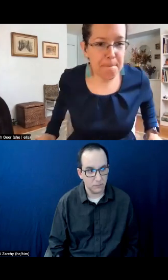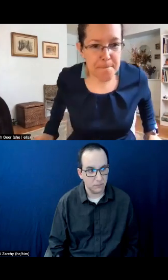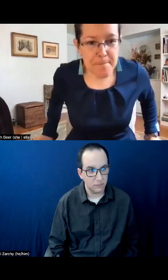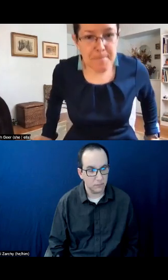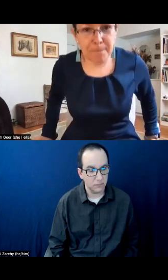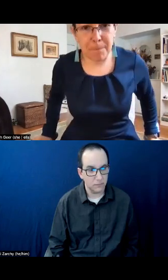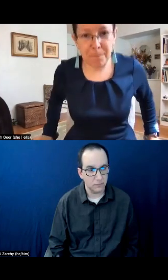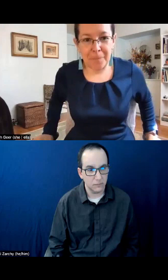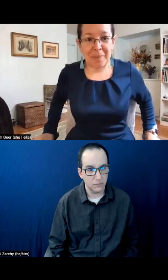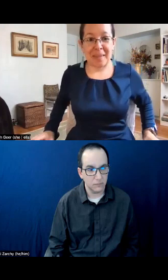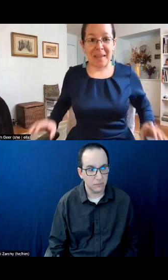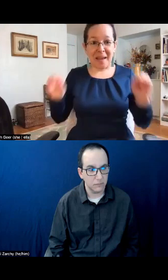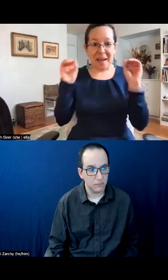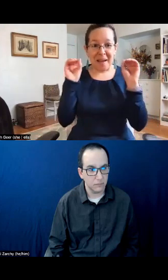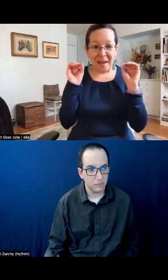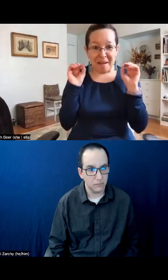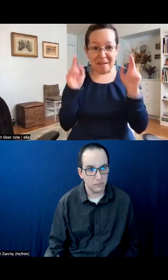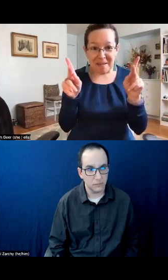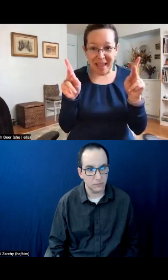time.